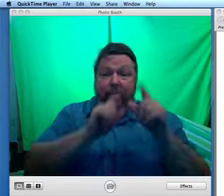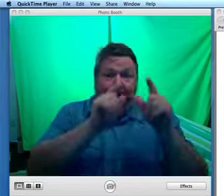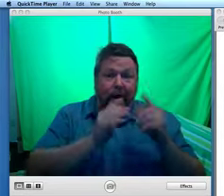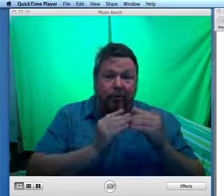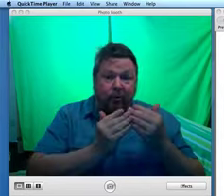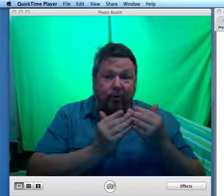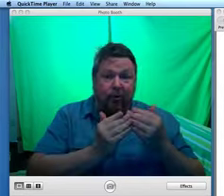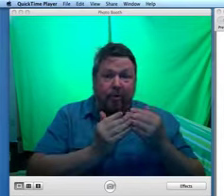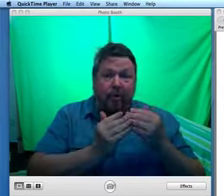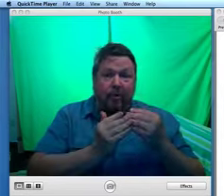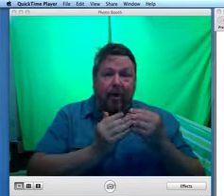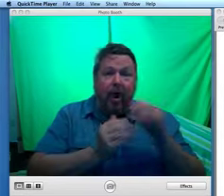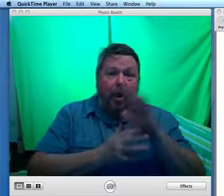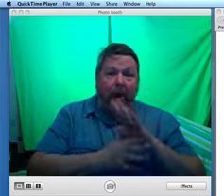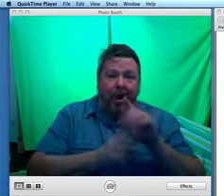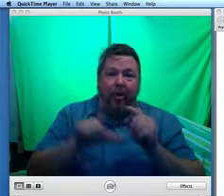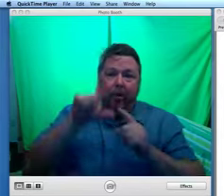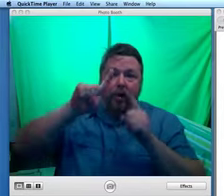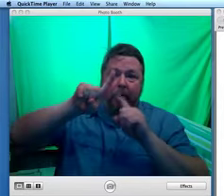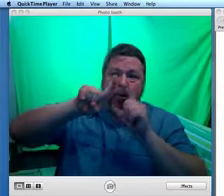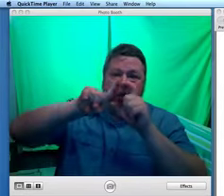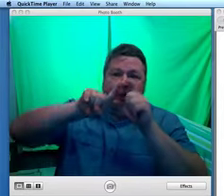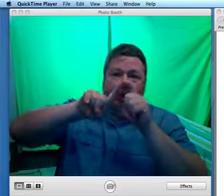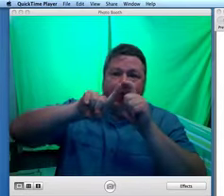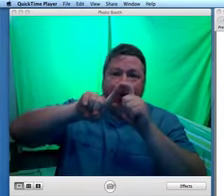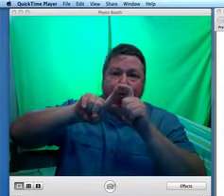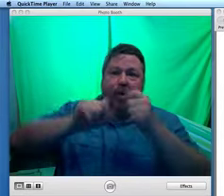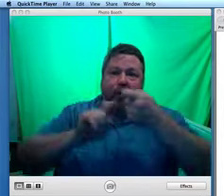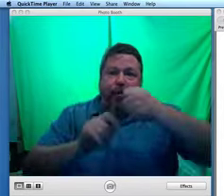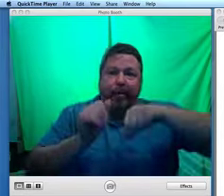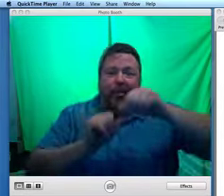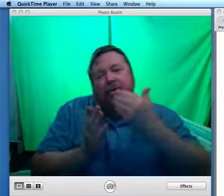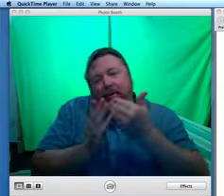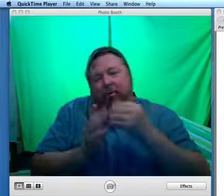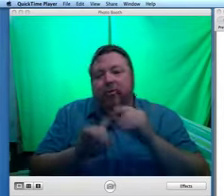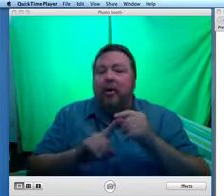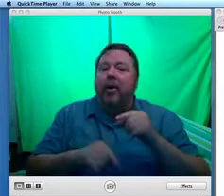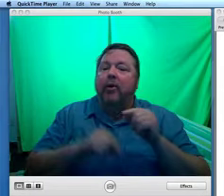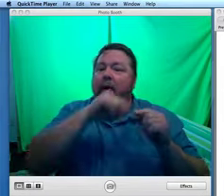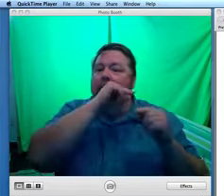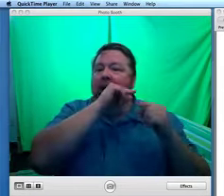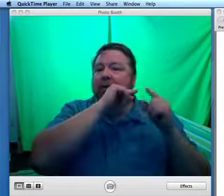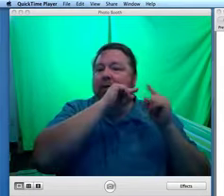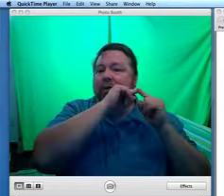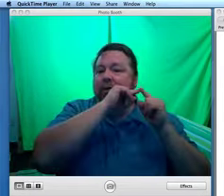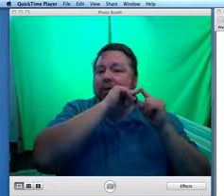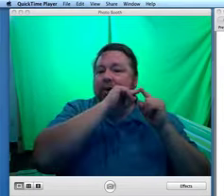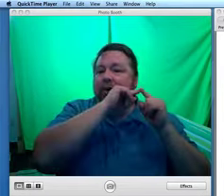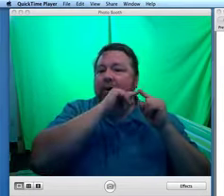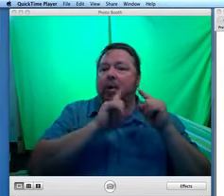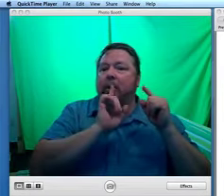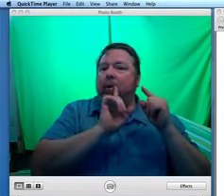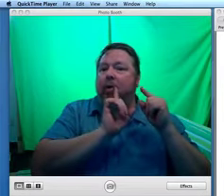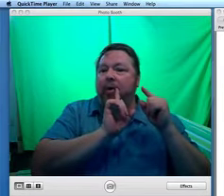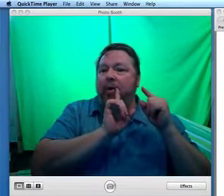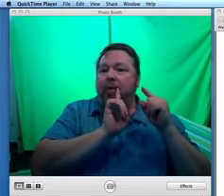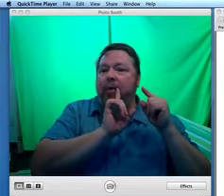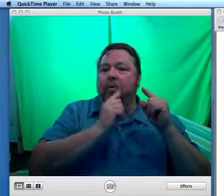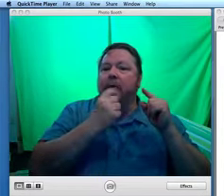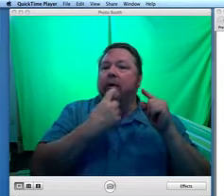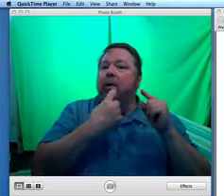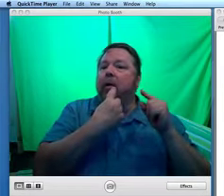these locations are about this far apart from each other, close. Right? I have this location, and